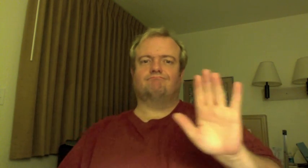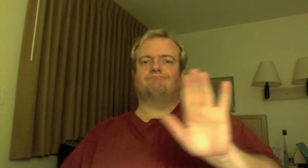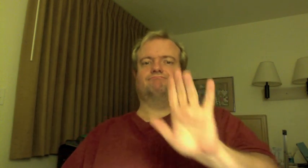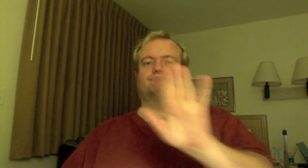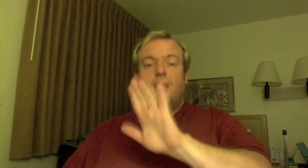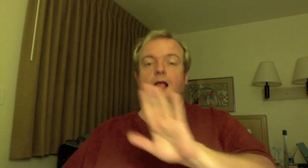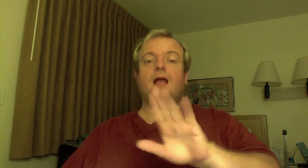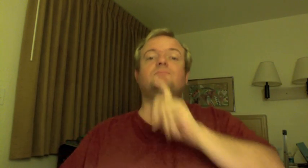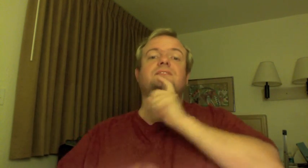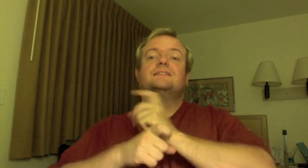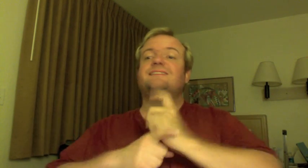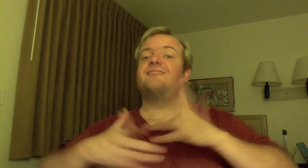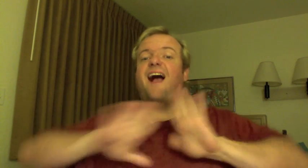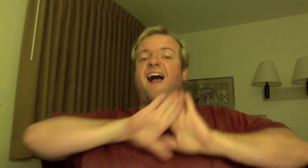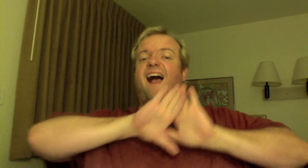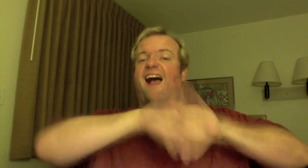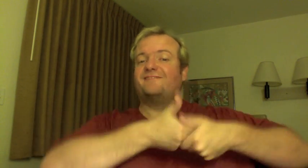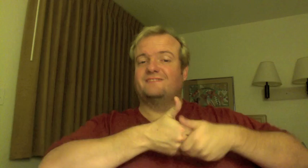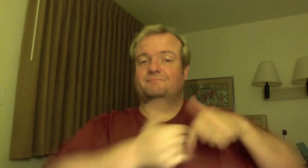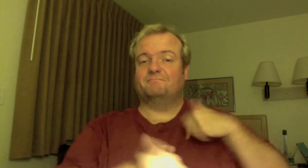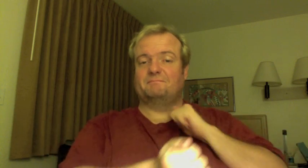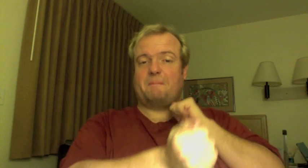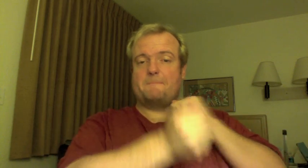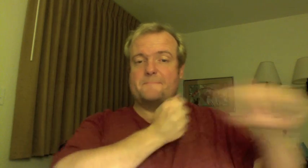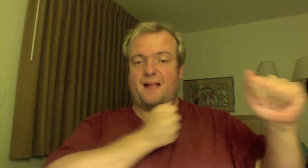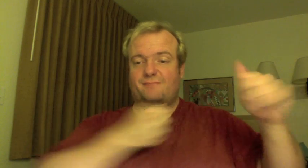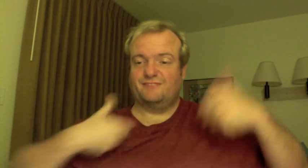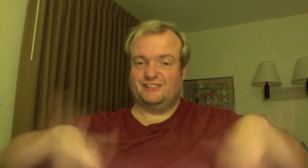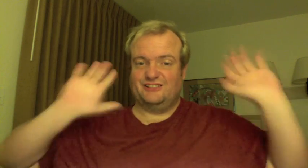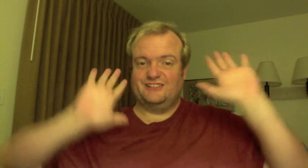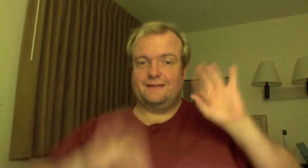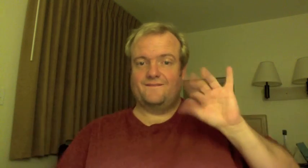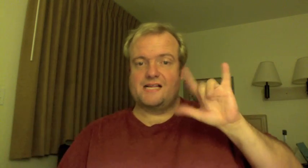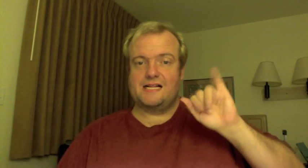As the team awaits the result of the review, the weeks turn into months.